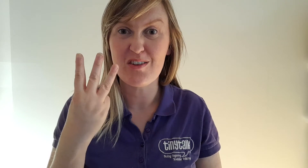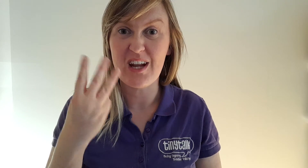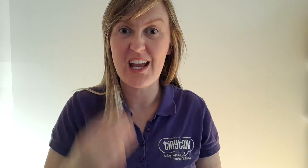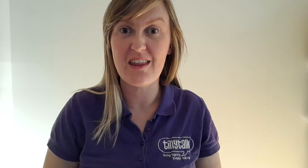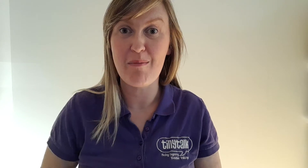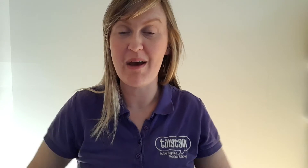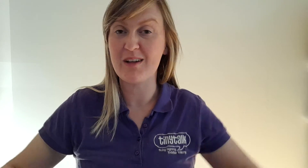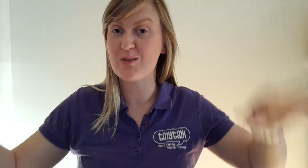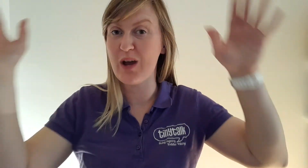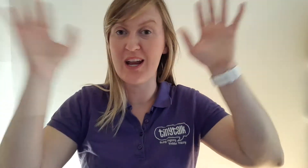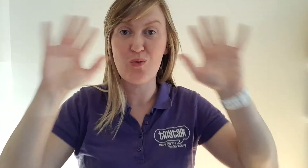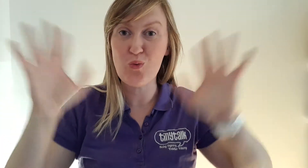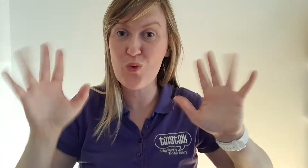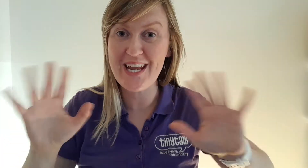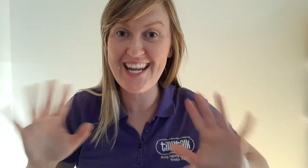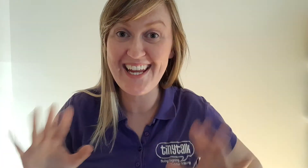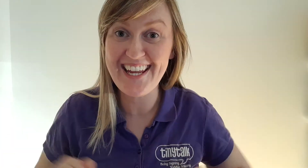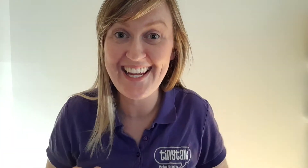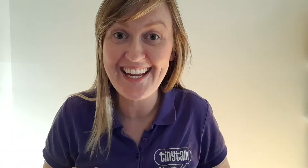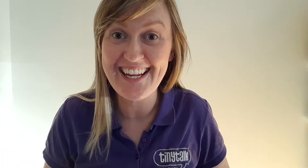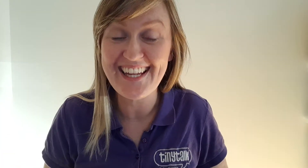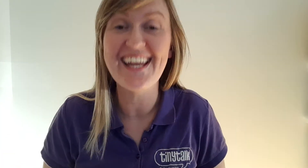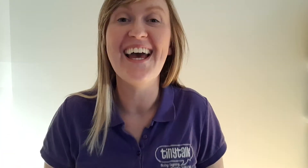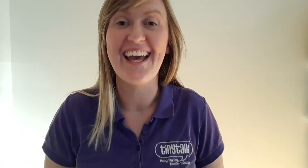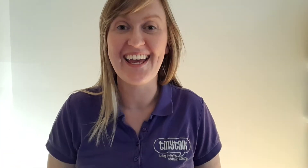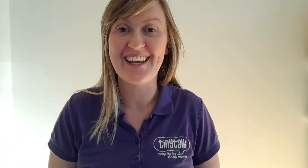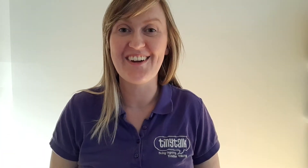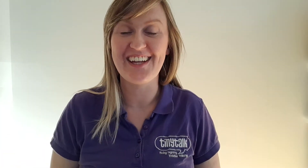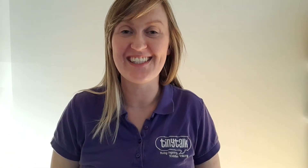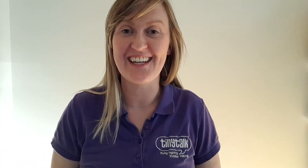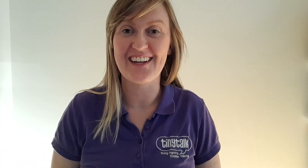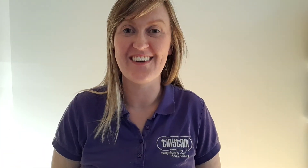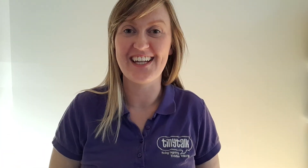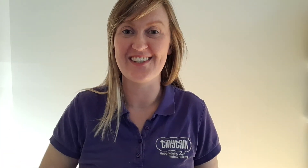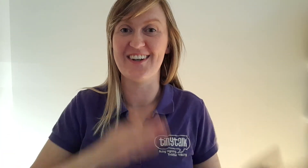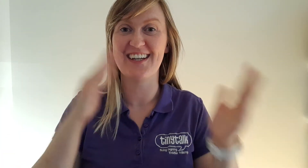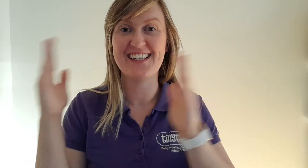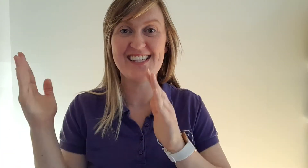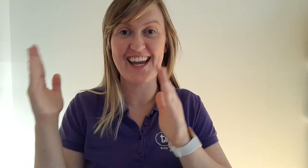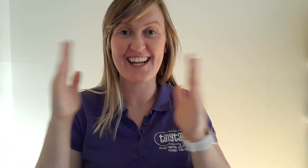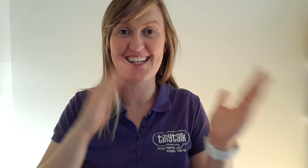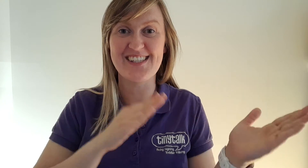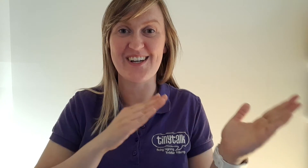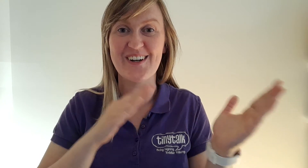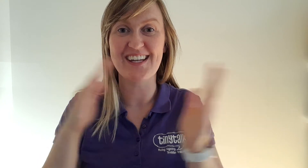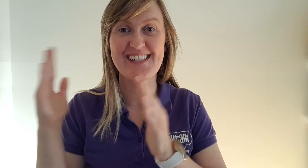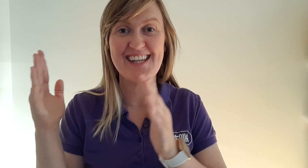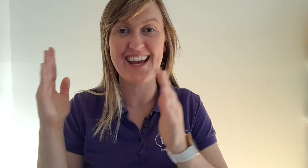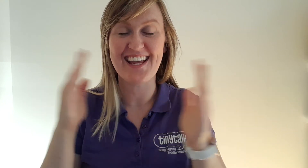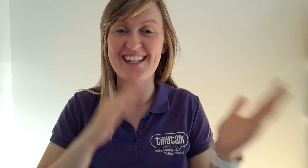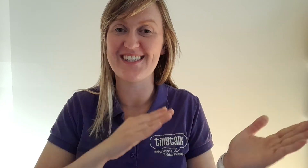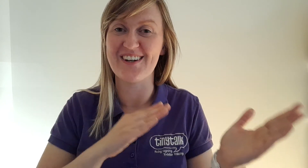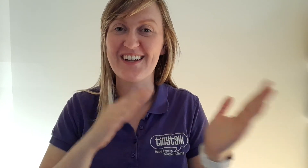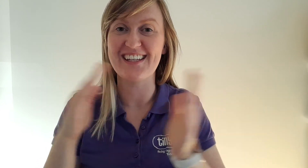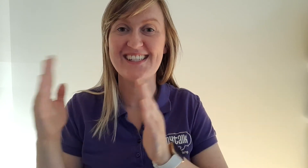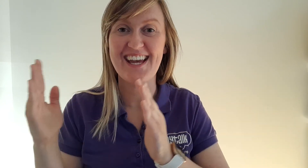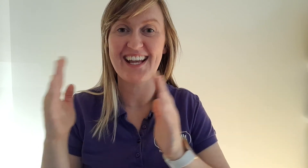three, the mouse went wee Hickory dickory dock, tick tock, tick tock, tick